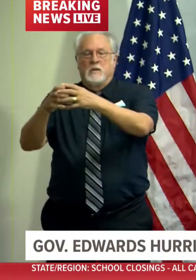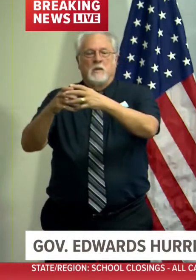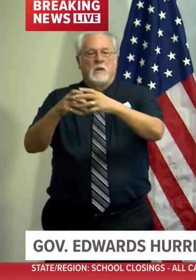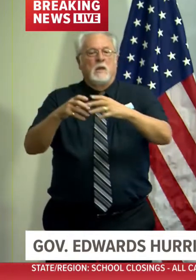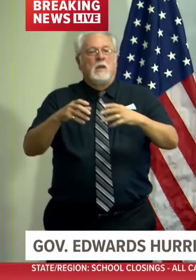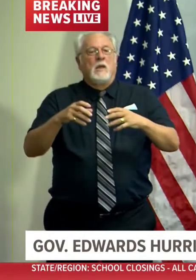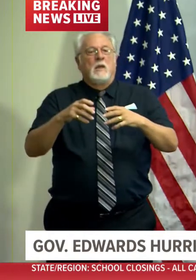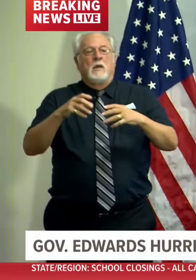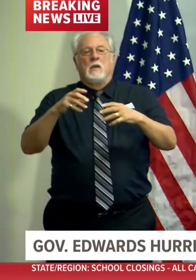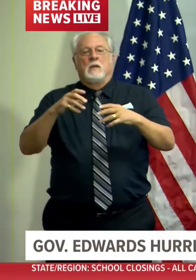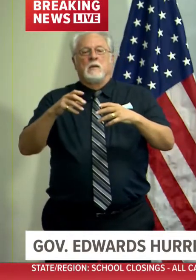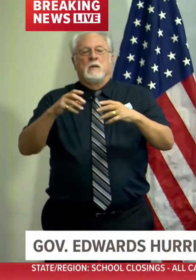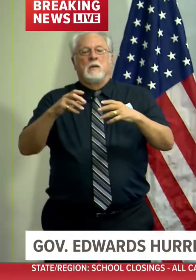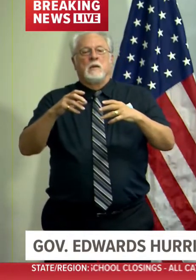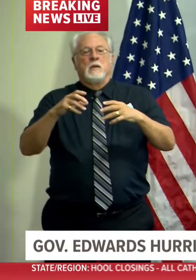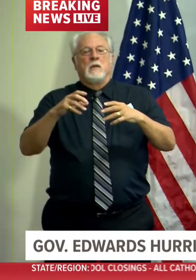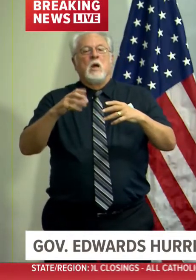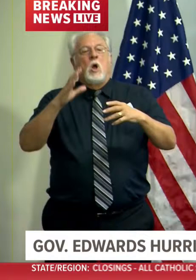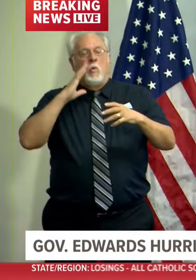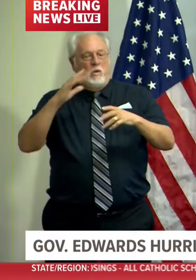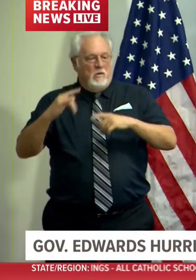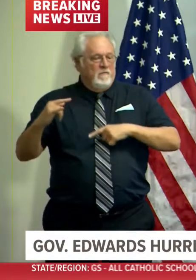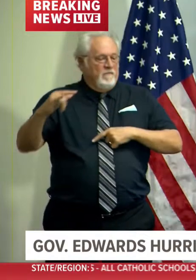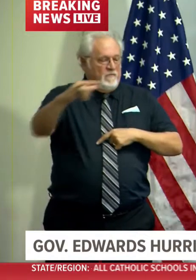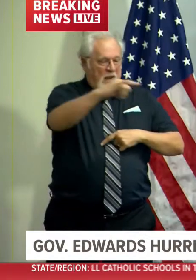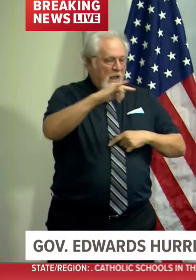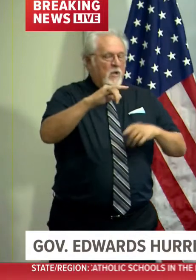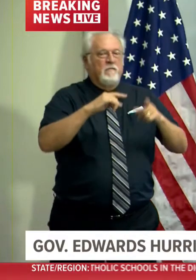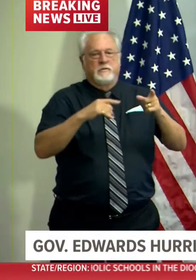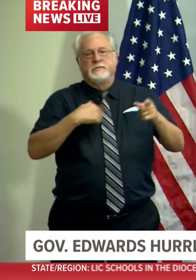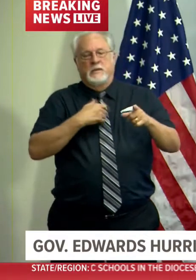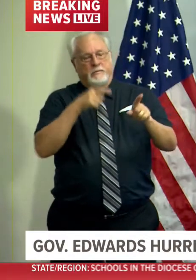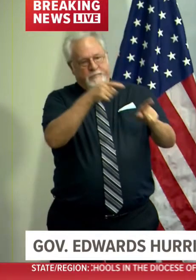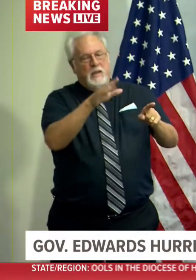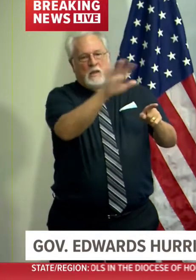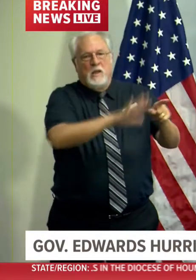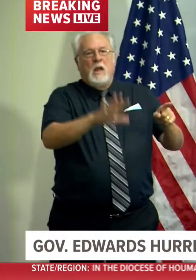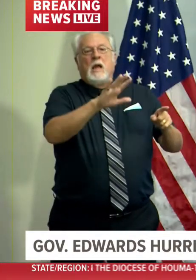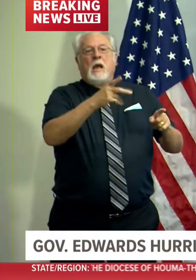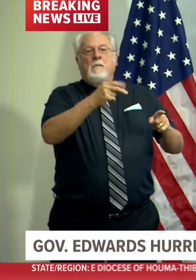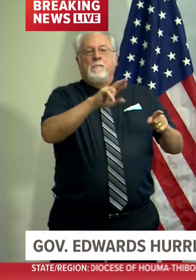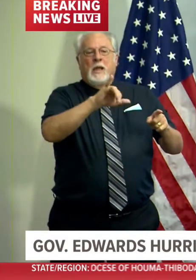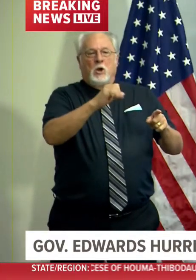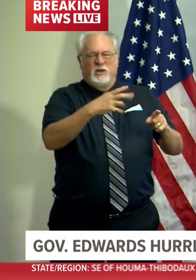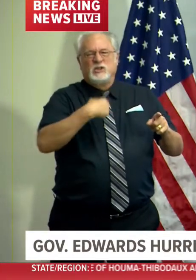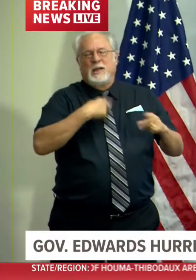parish and local officials, and we will fly over those parishes